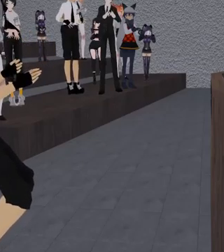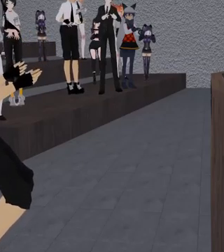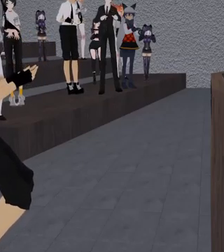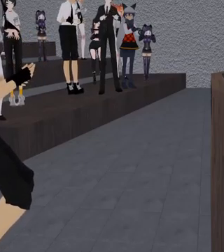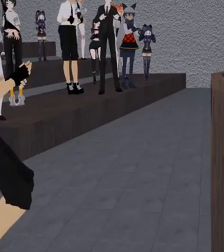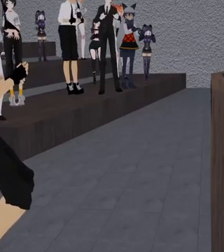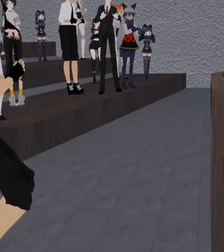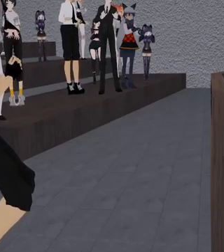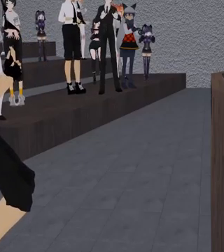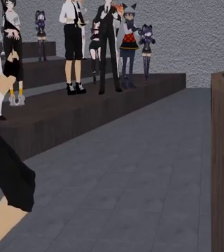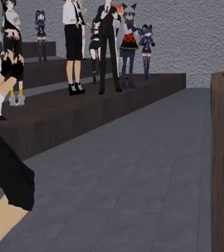Oh.